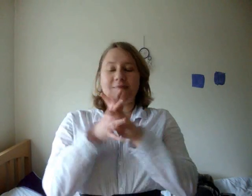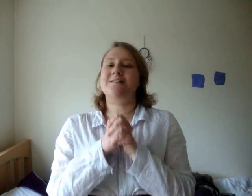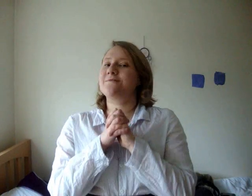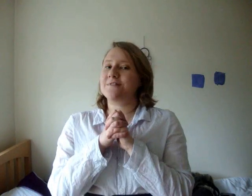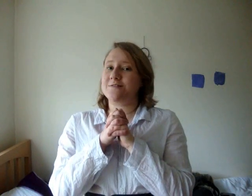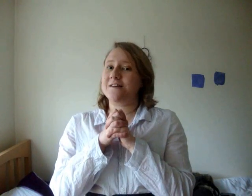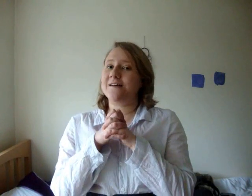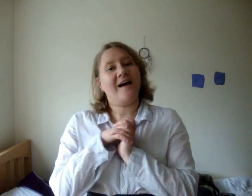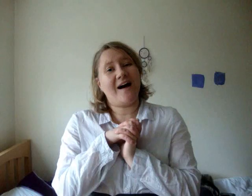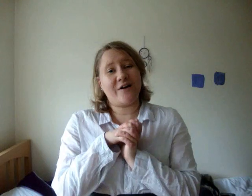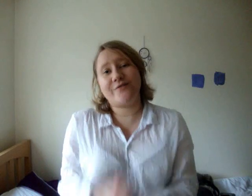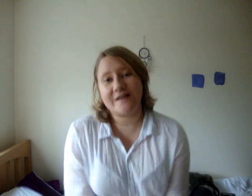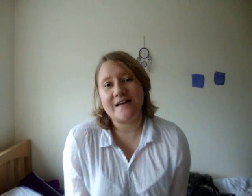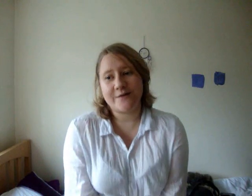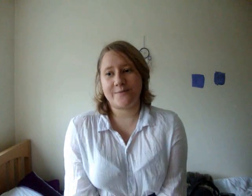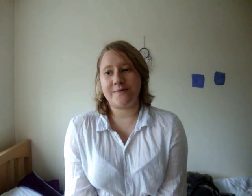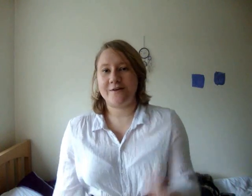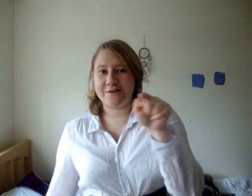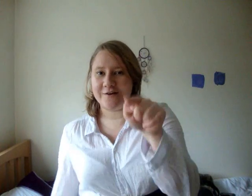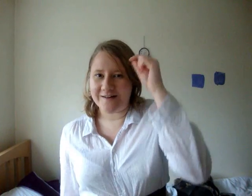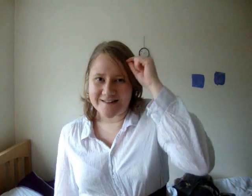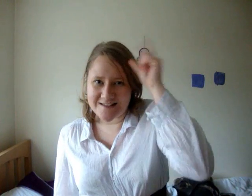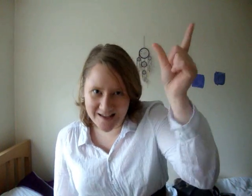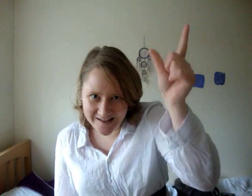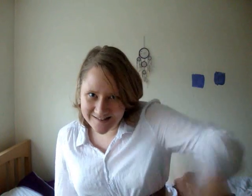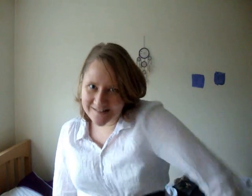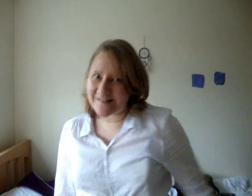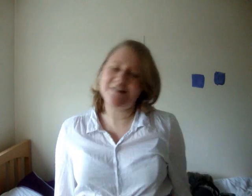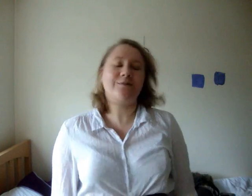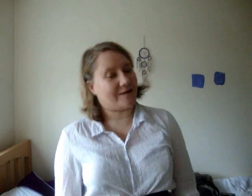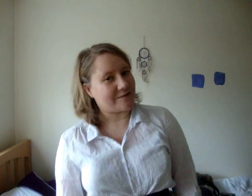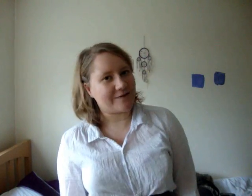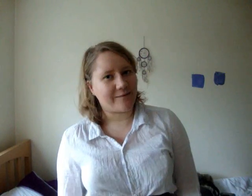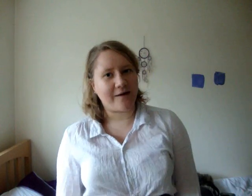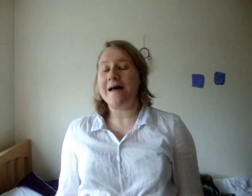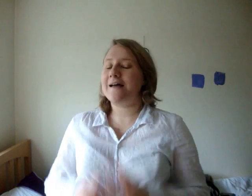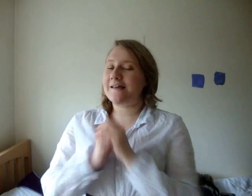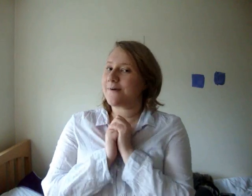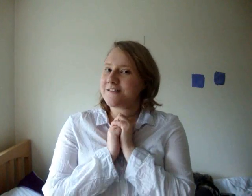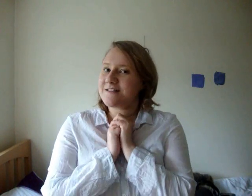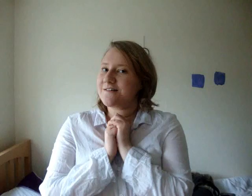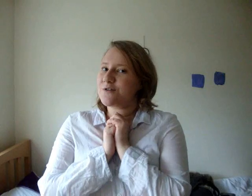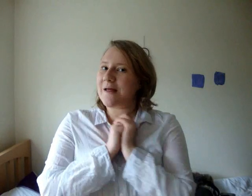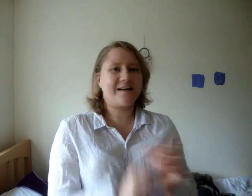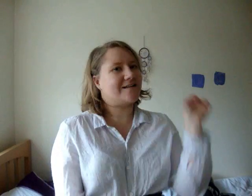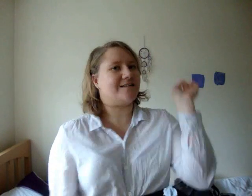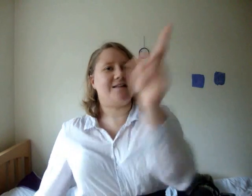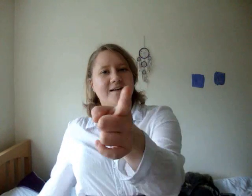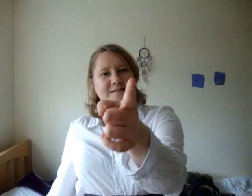that's it for this week. I really hope you understand what I'm talking about. Keep practicing your spelling, because next